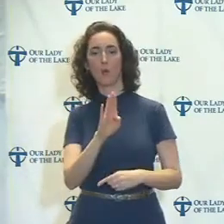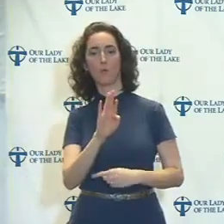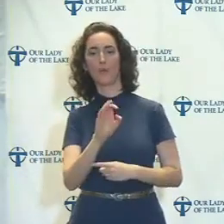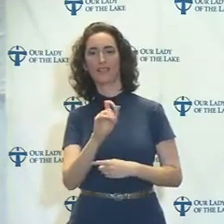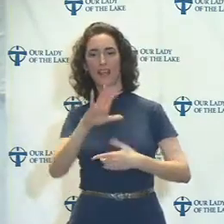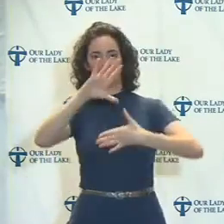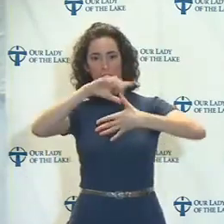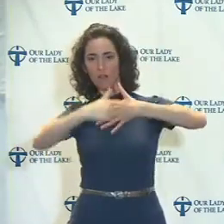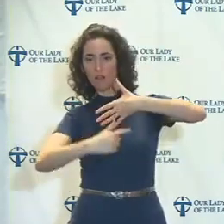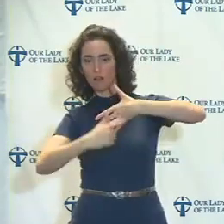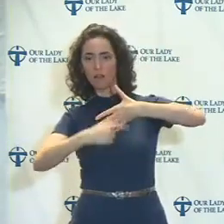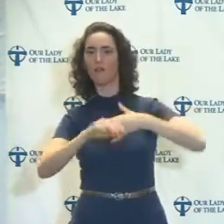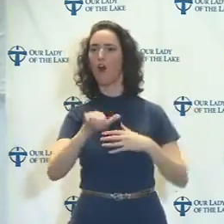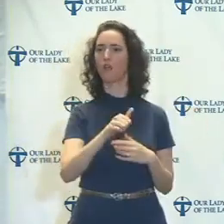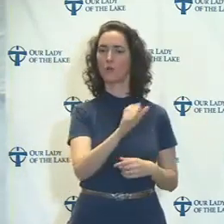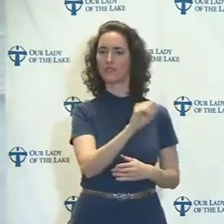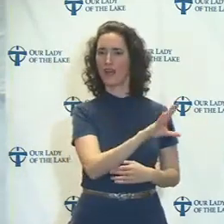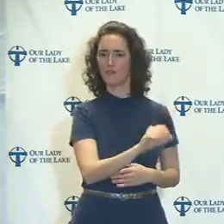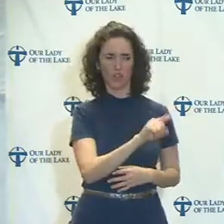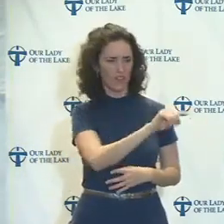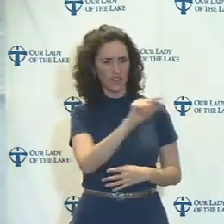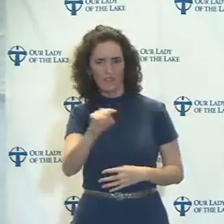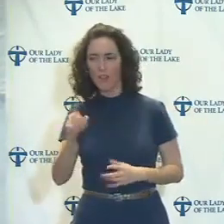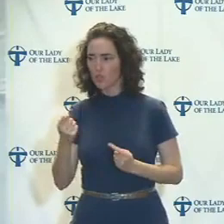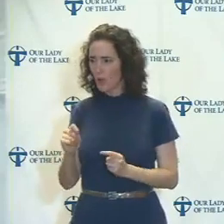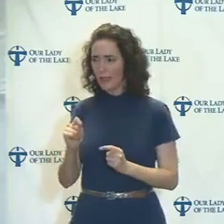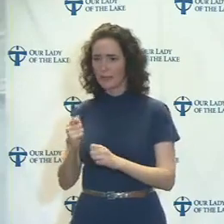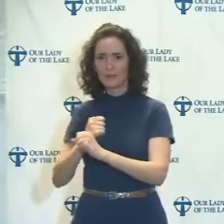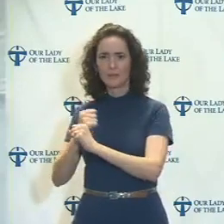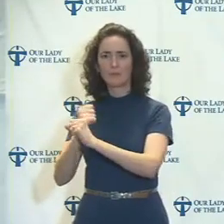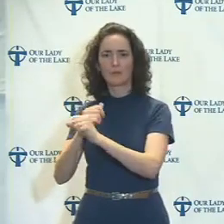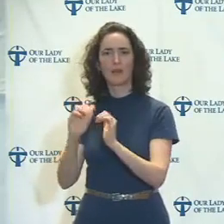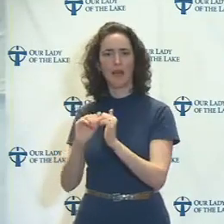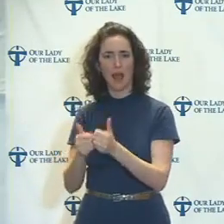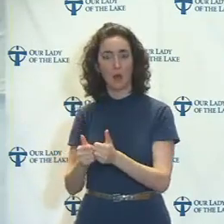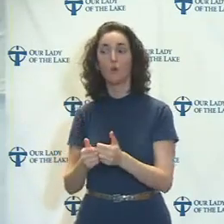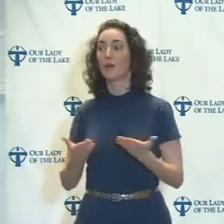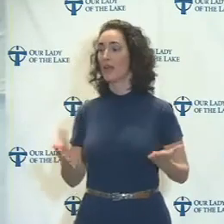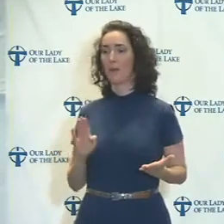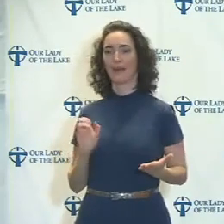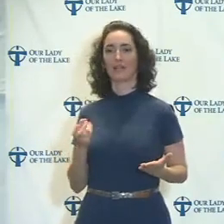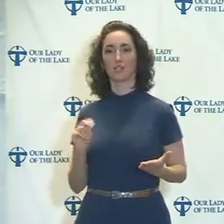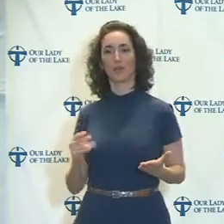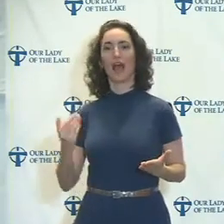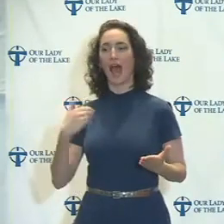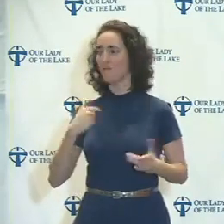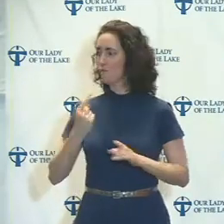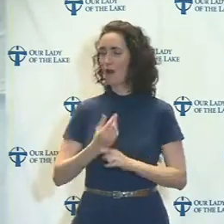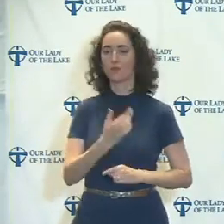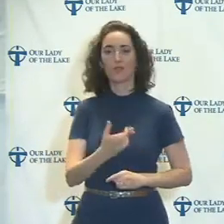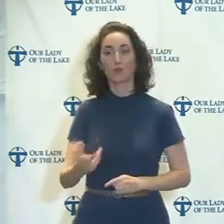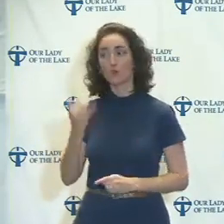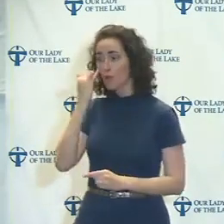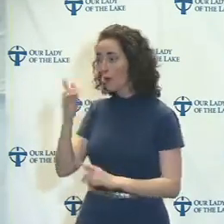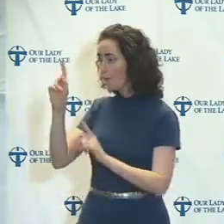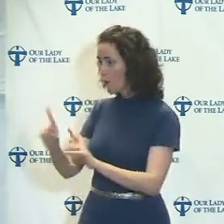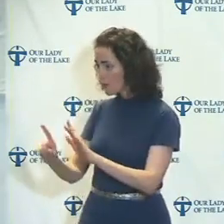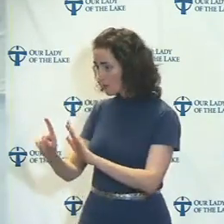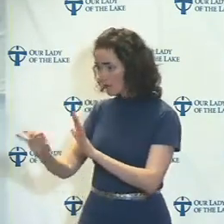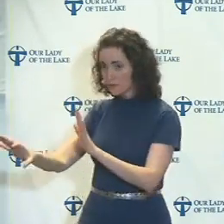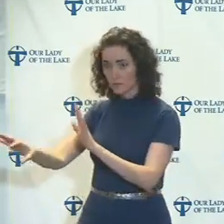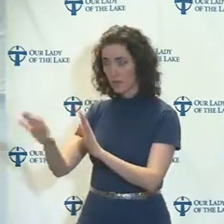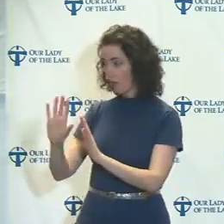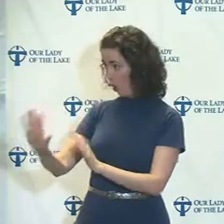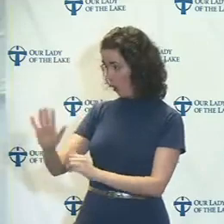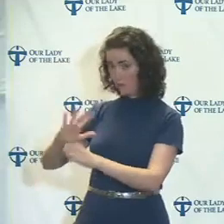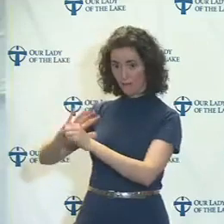sequence the virus and to be able to provide the data that's needed to identify those variants in the communities that we're testing. And we